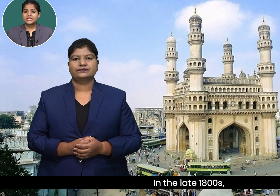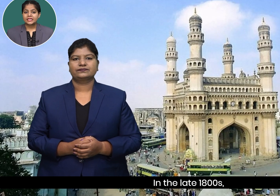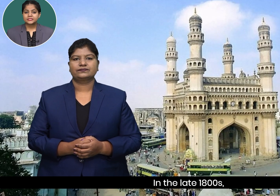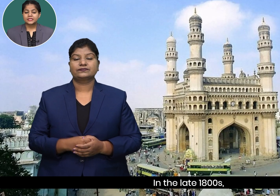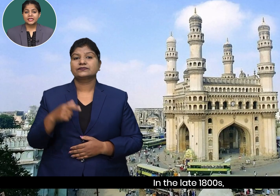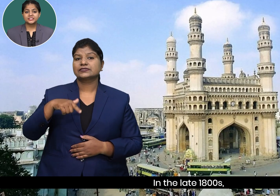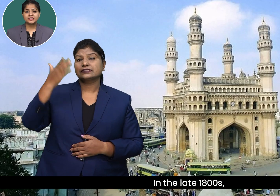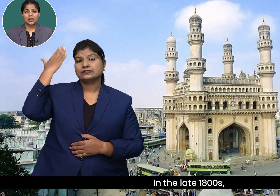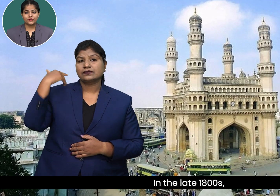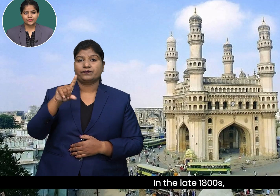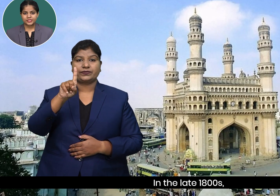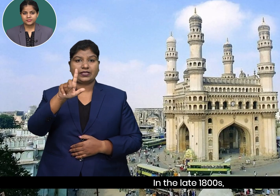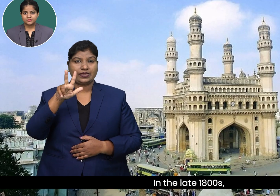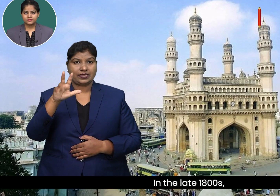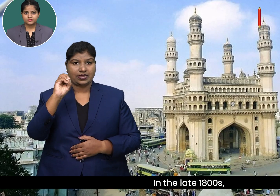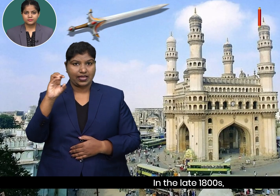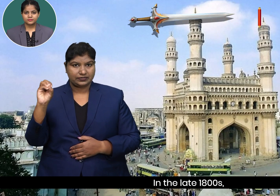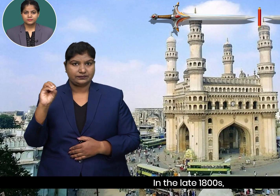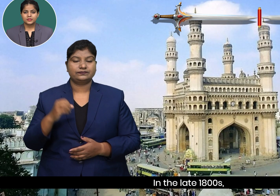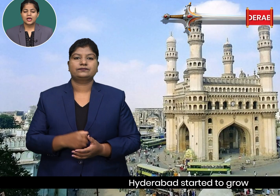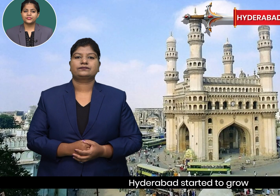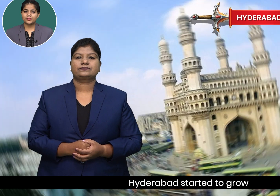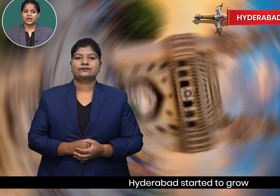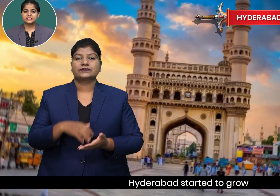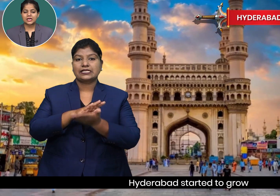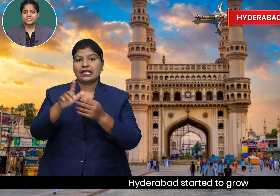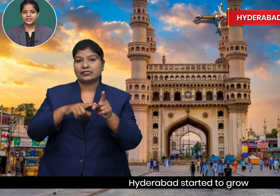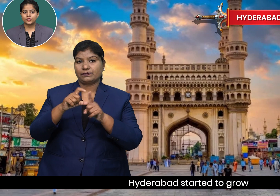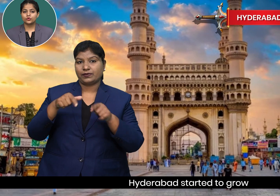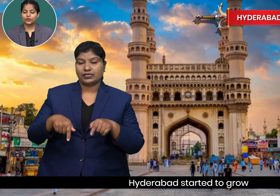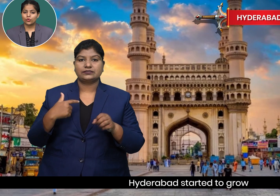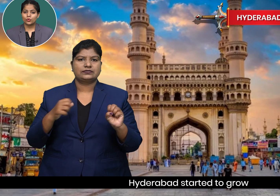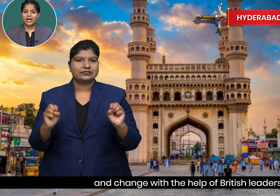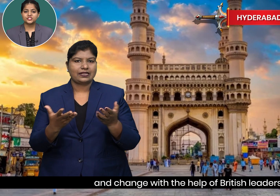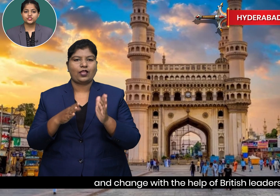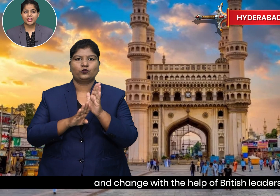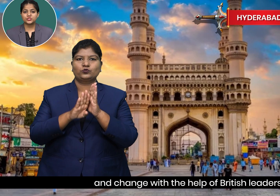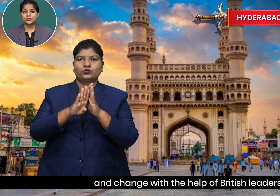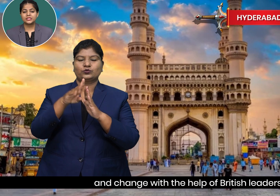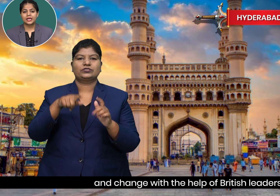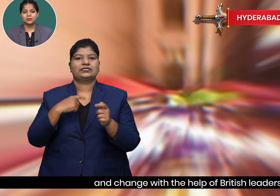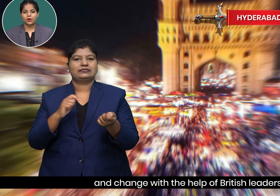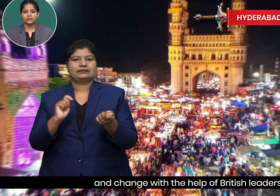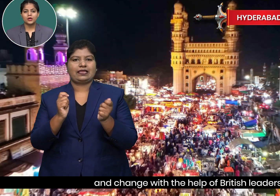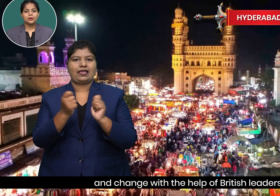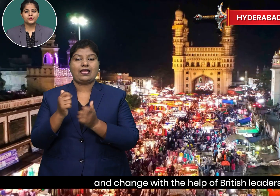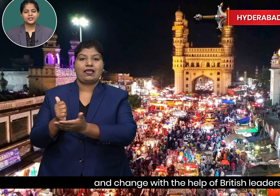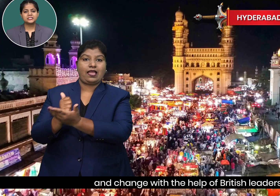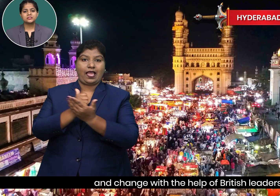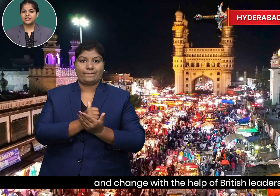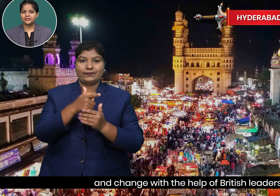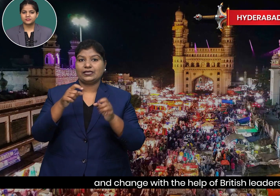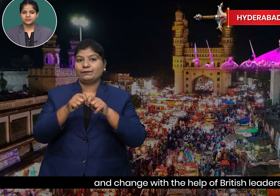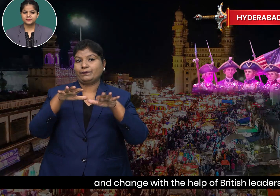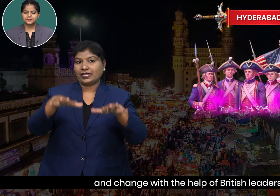In the late 1800s, Hyderabad started to grow and change with the help of